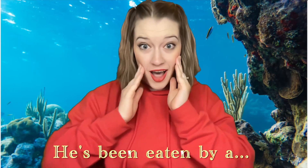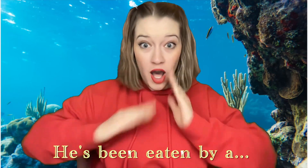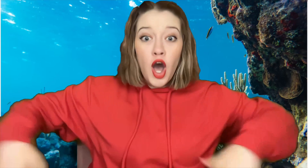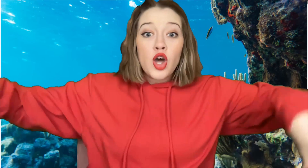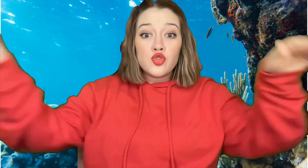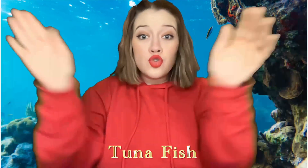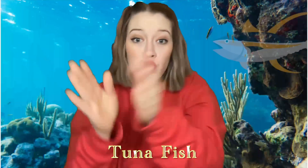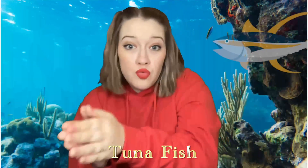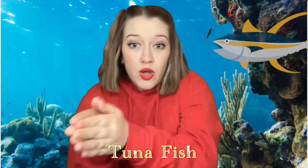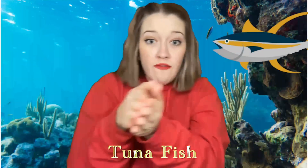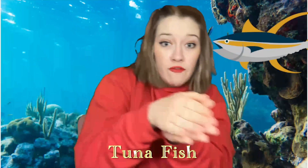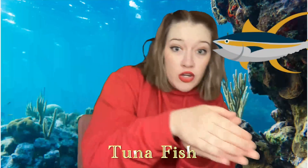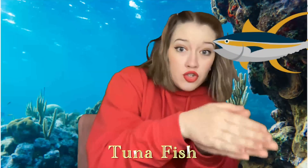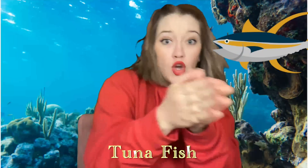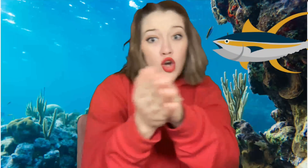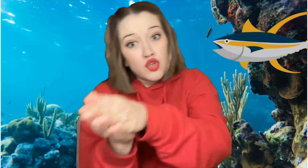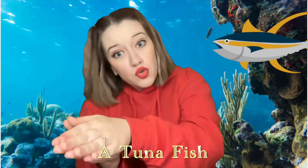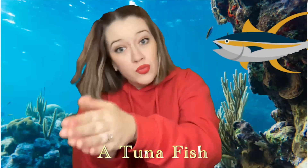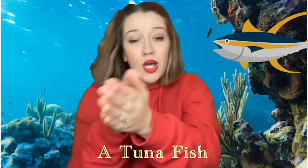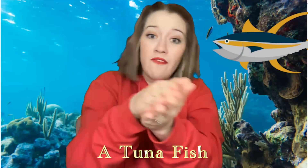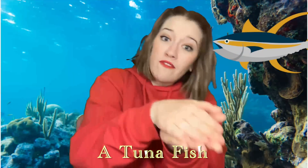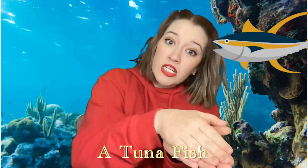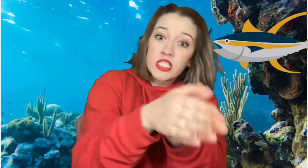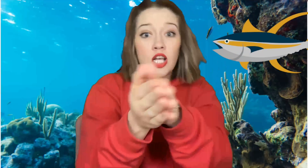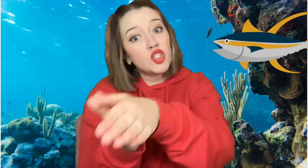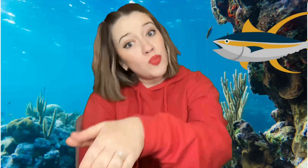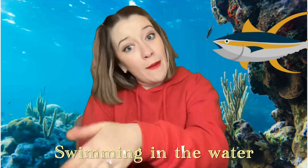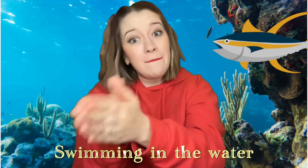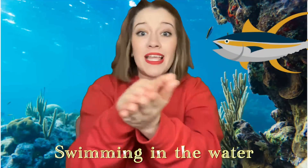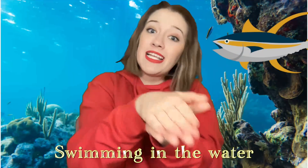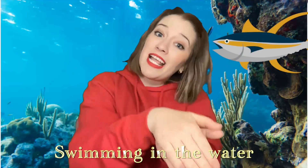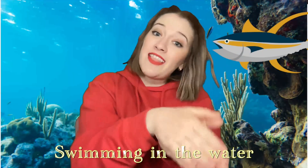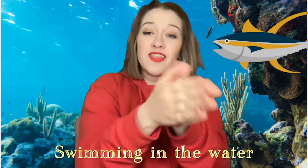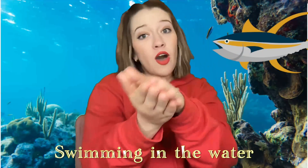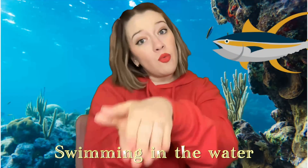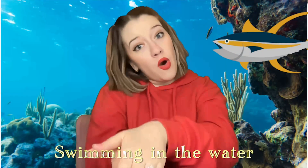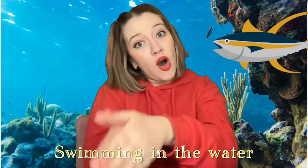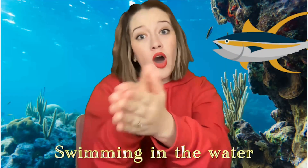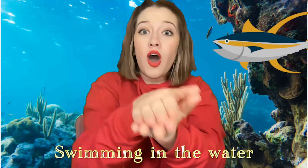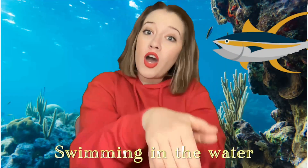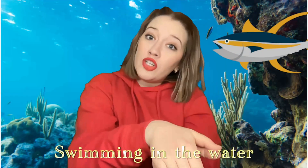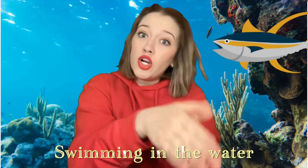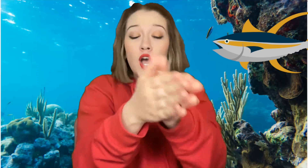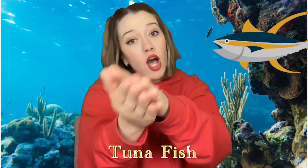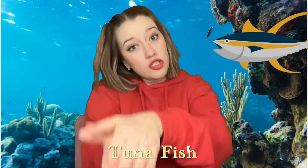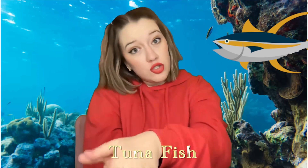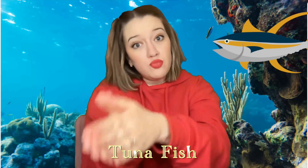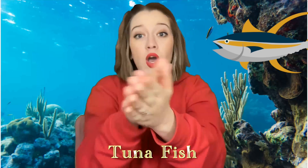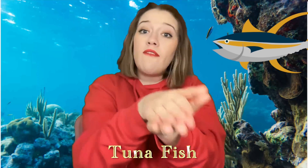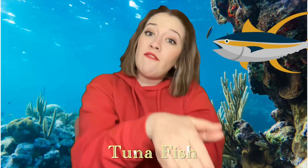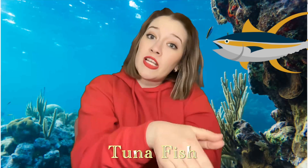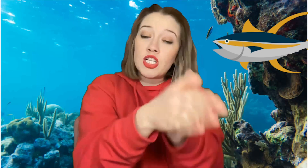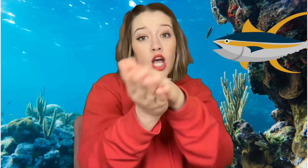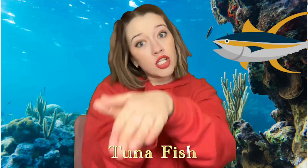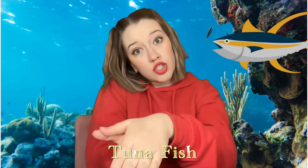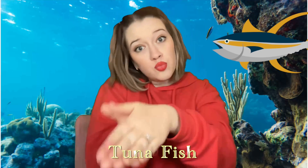tuna fish, tuna fish, swimming in the water. Tuna fish, tuna